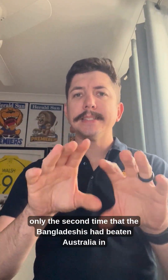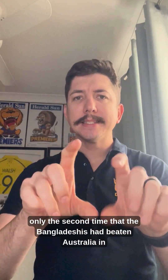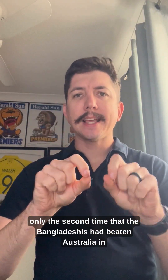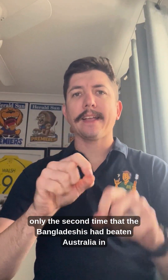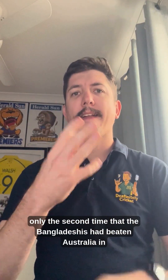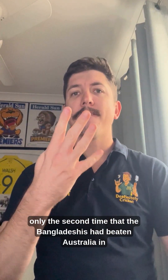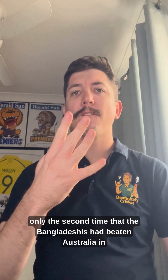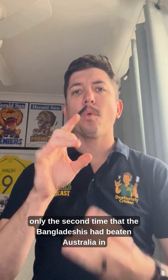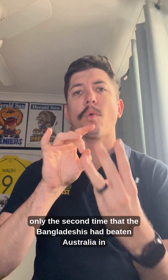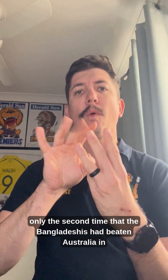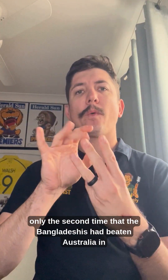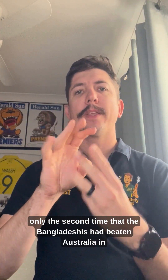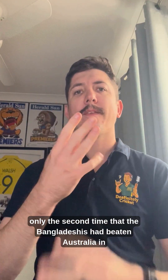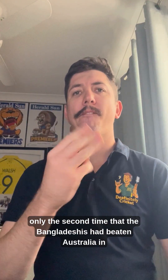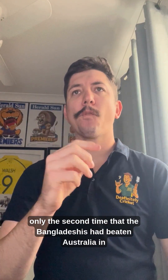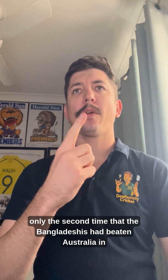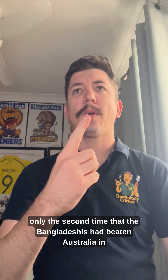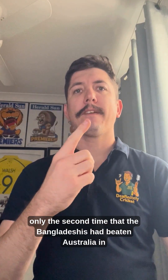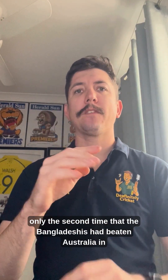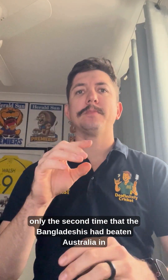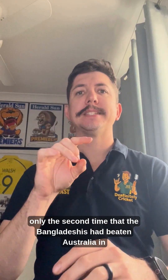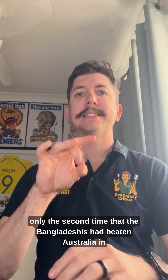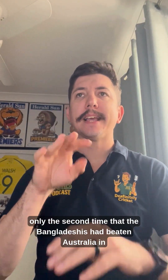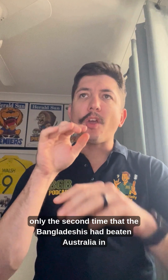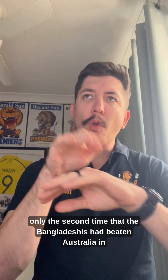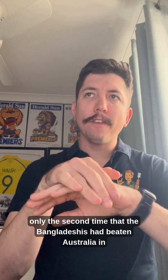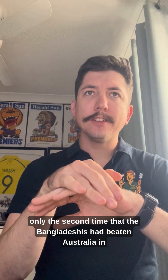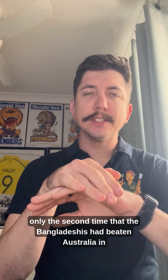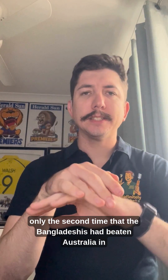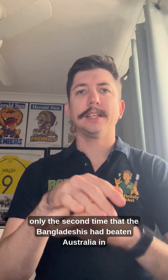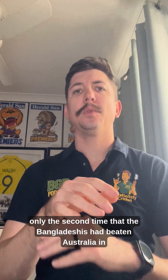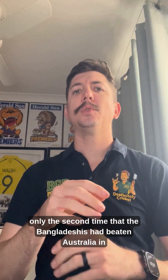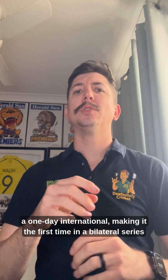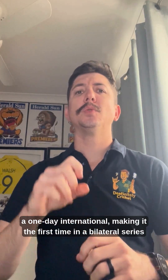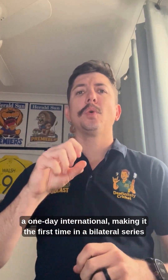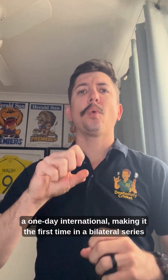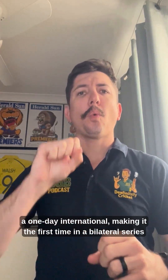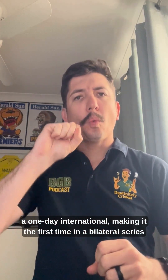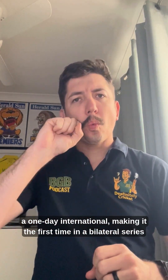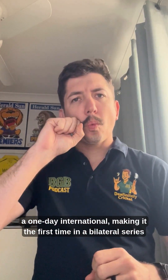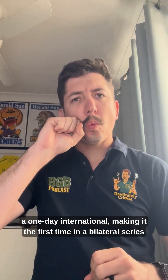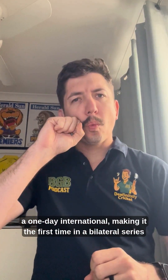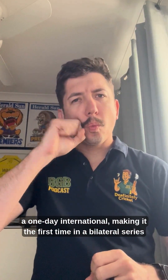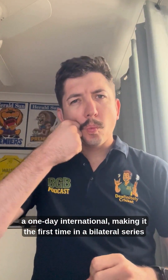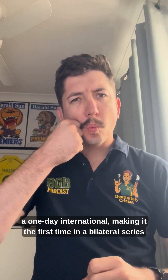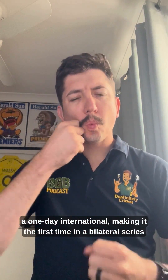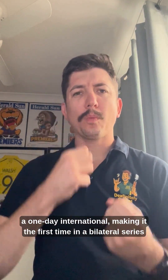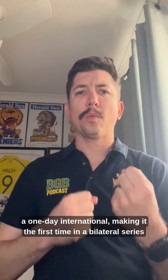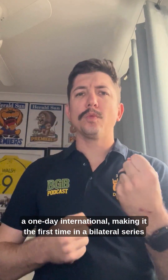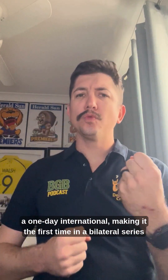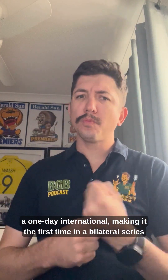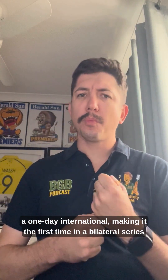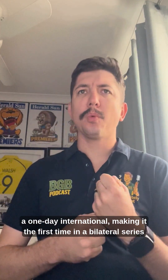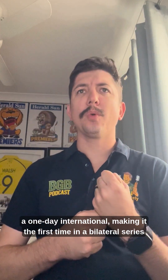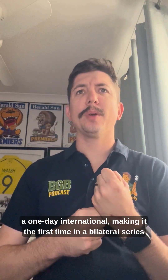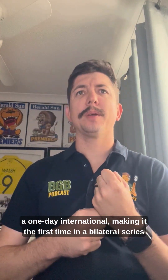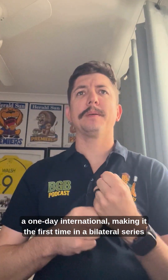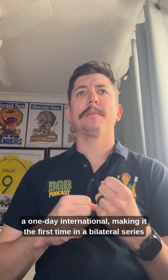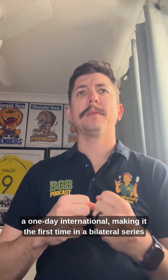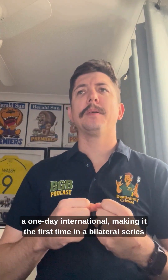the second time that the Bangladeshis had beaten Australia in a one-day international, making it the first time in